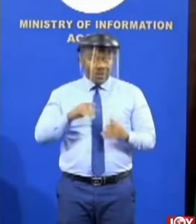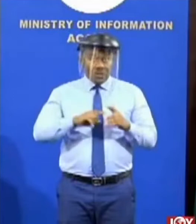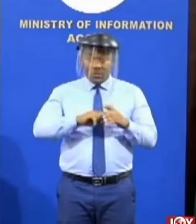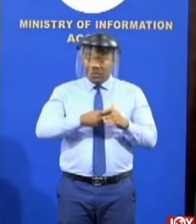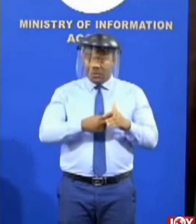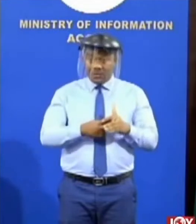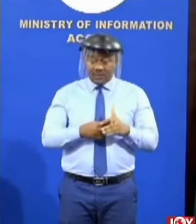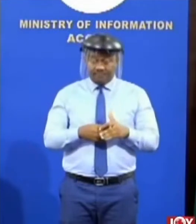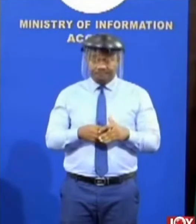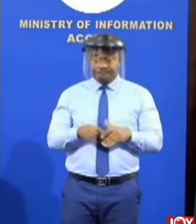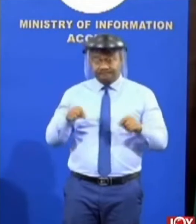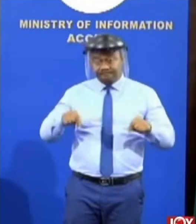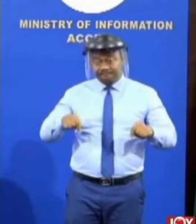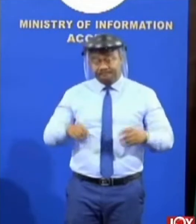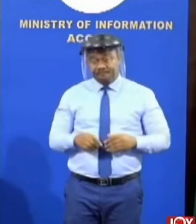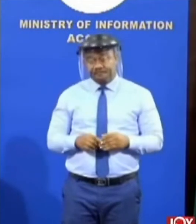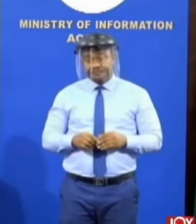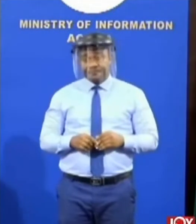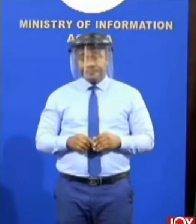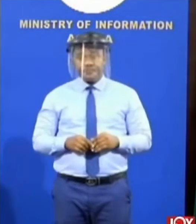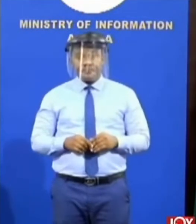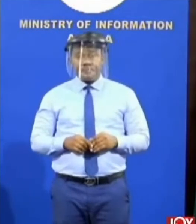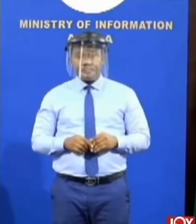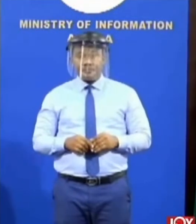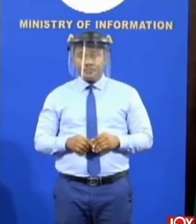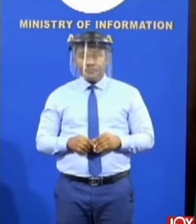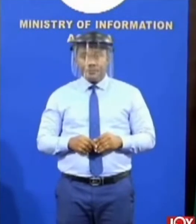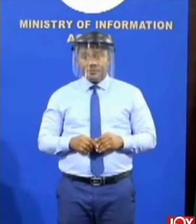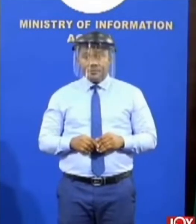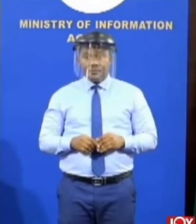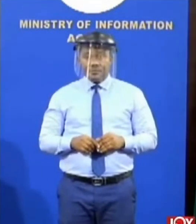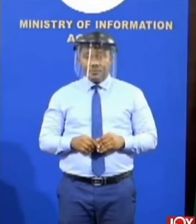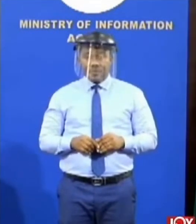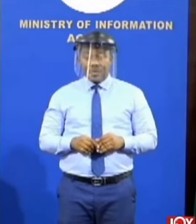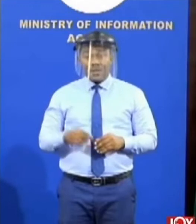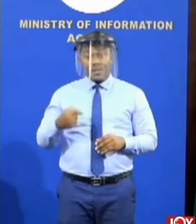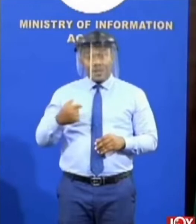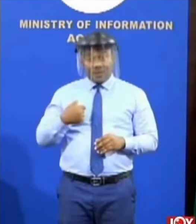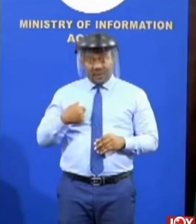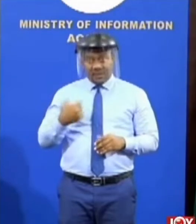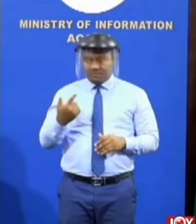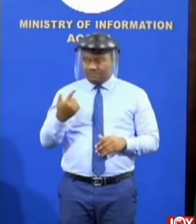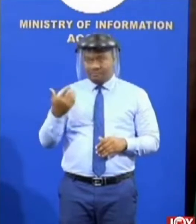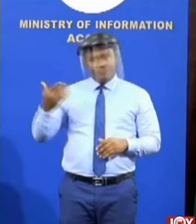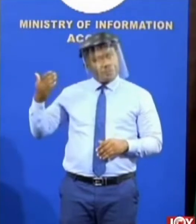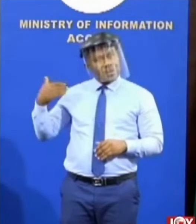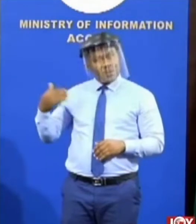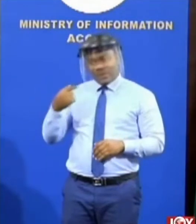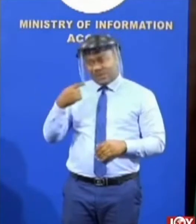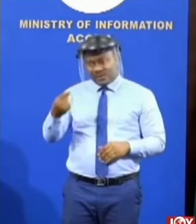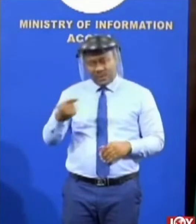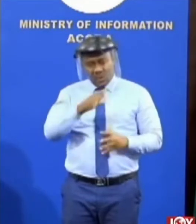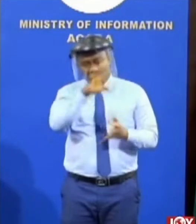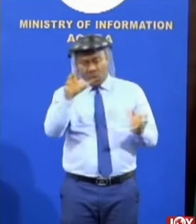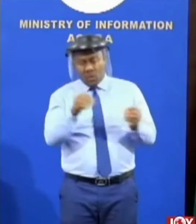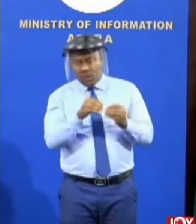total cumulative count, as I always say, this is the total number of cases reported